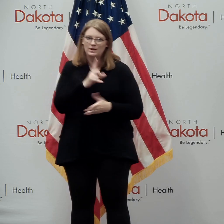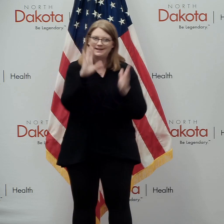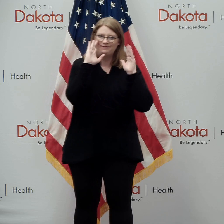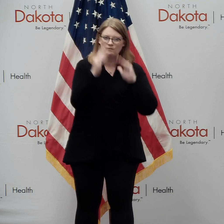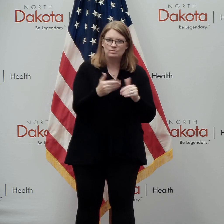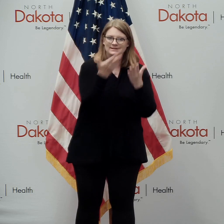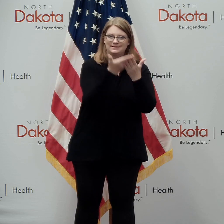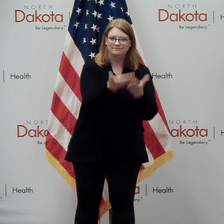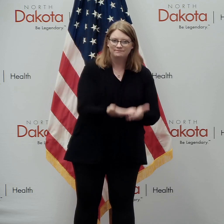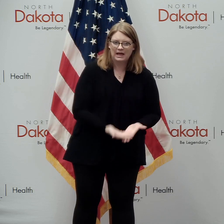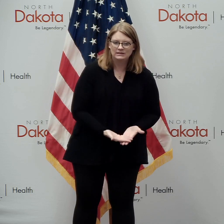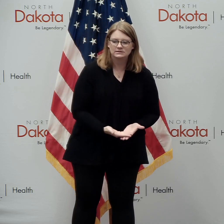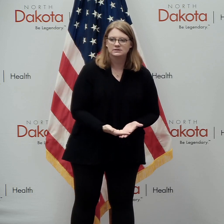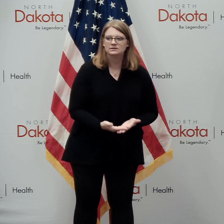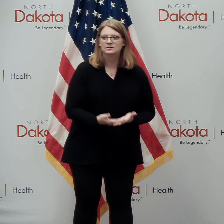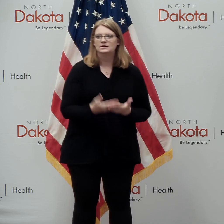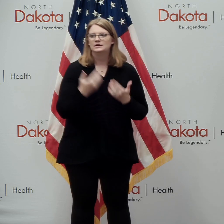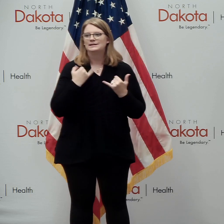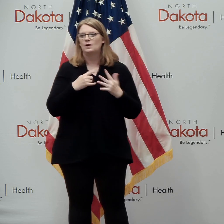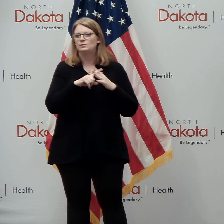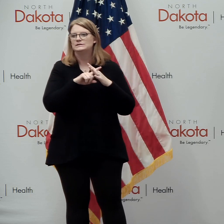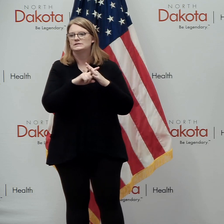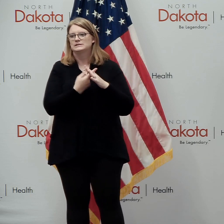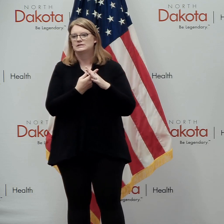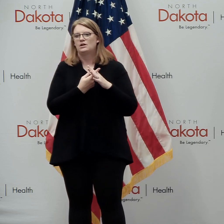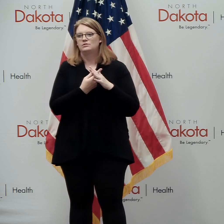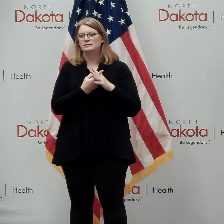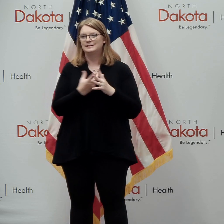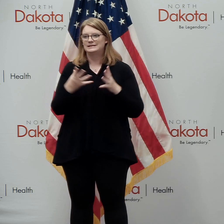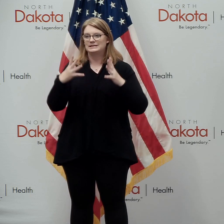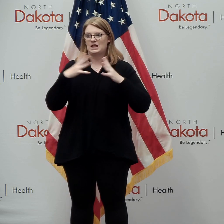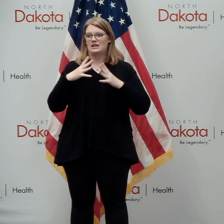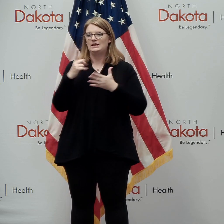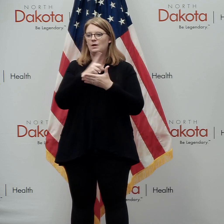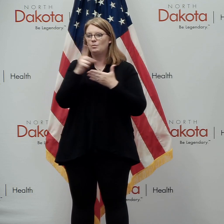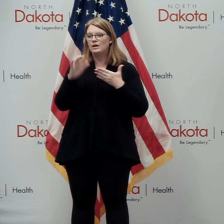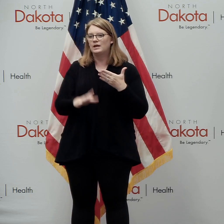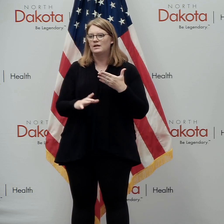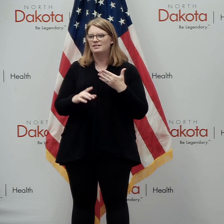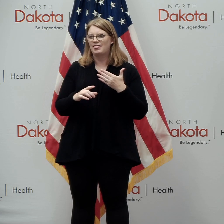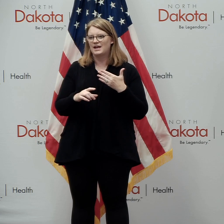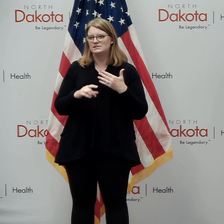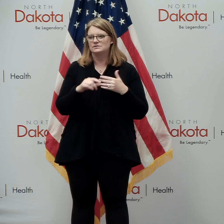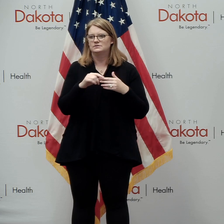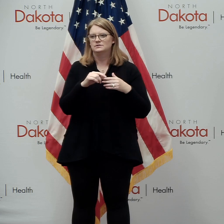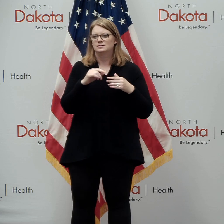especially know that as we head into this holiday weekend, that